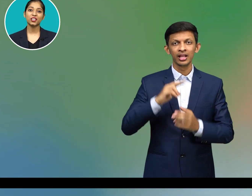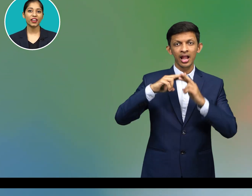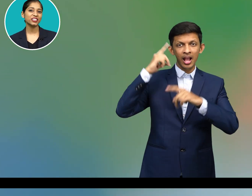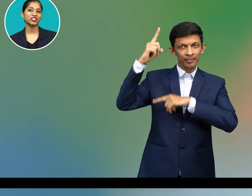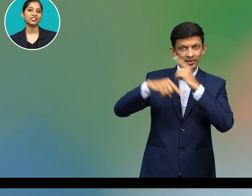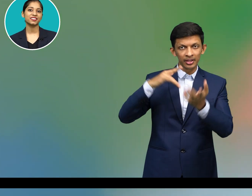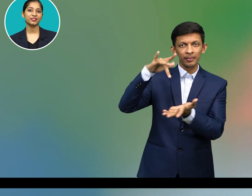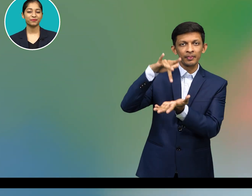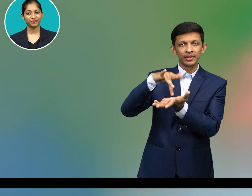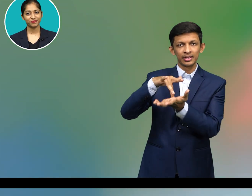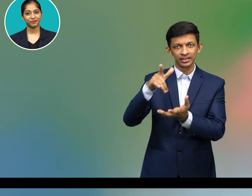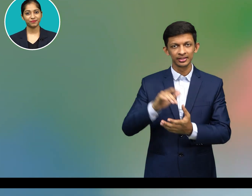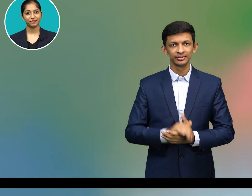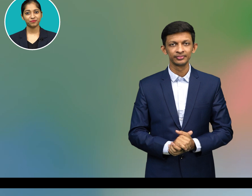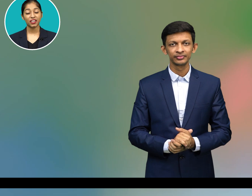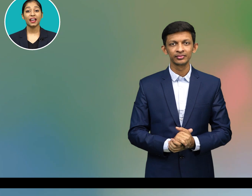industries location,